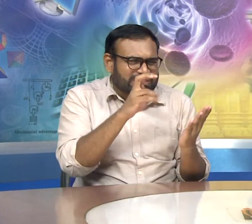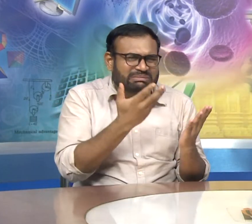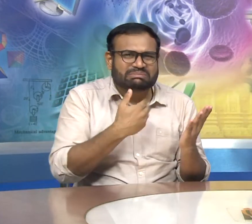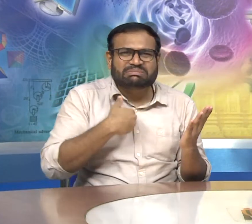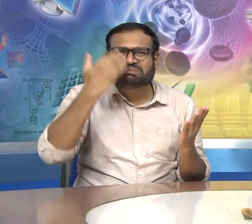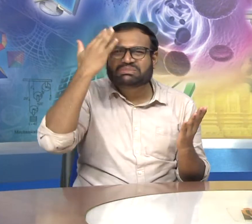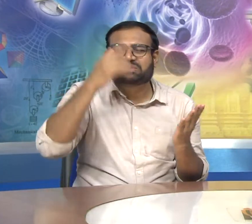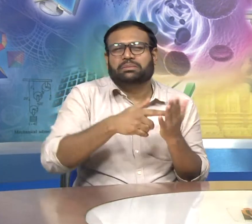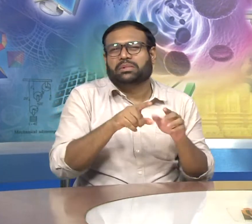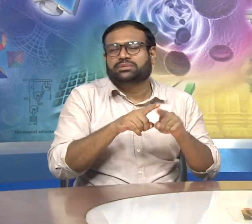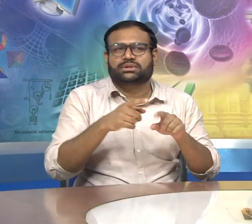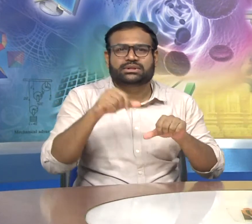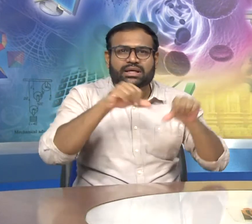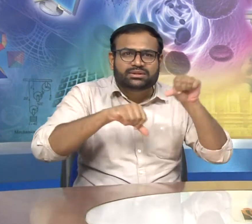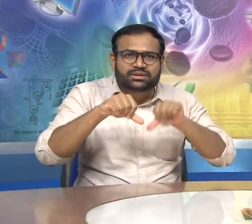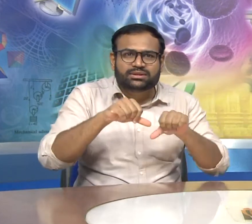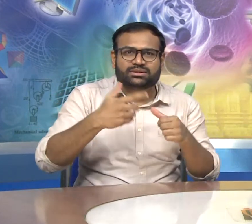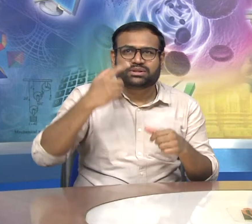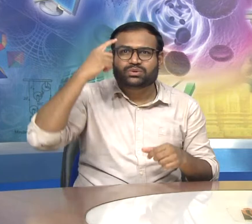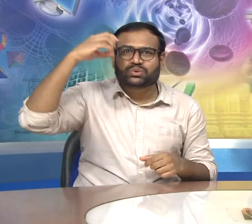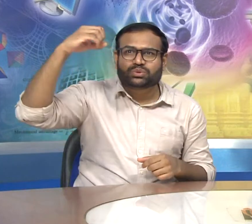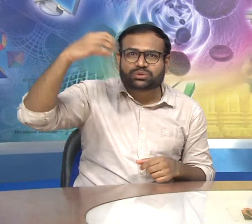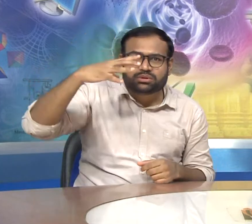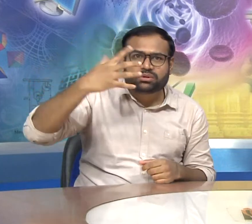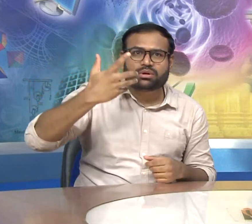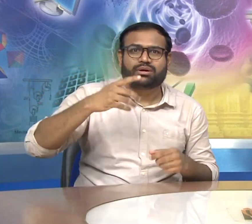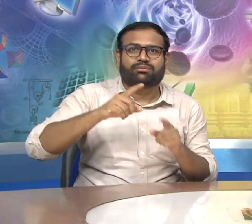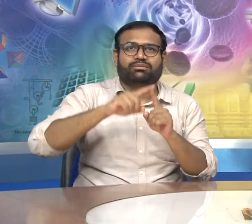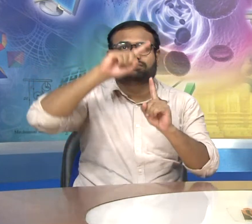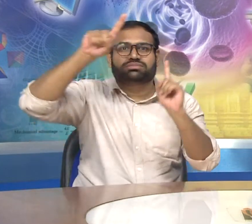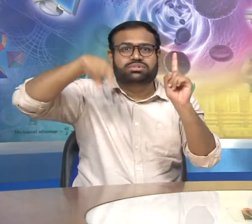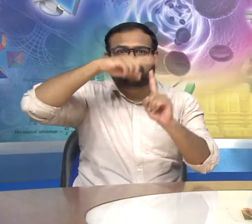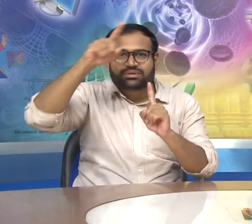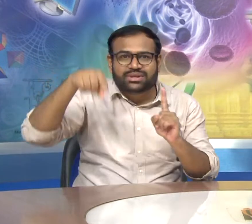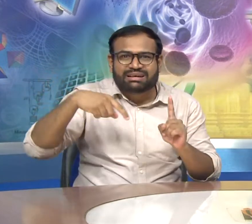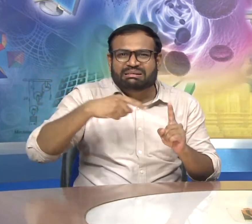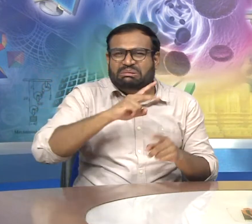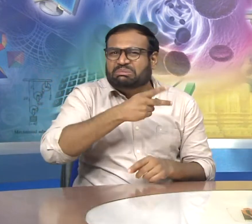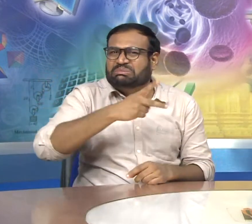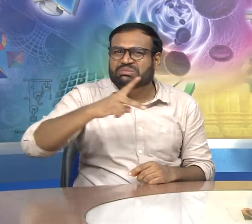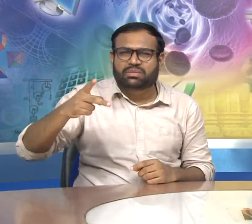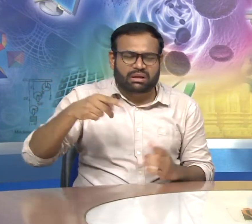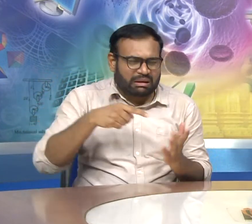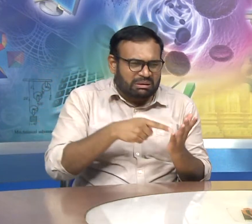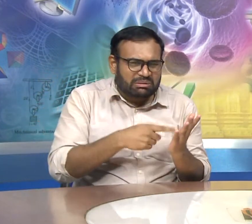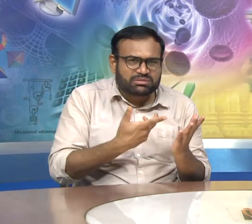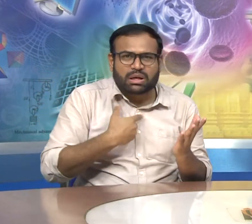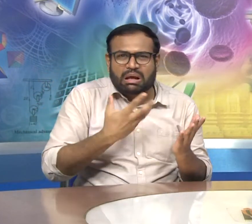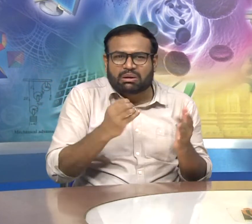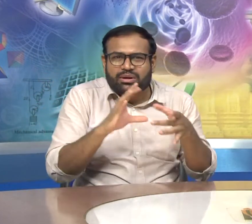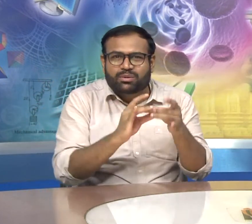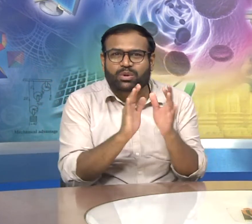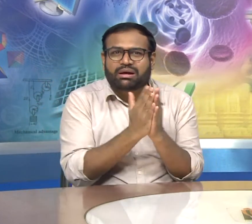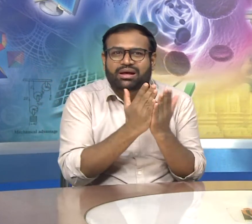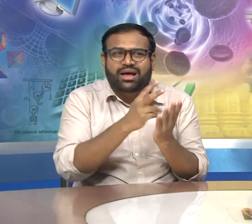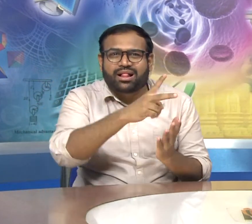researchers mainly have this type of information need when they start their research